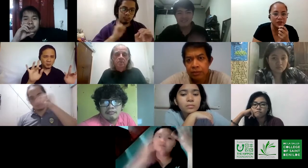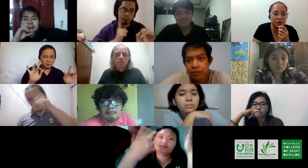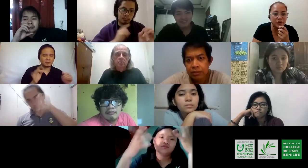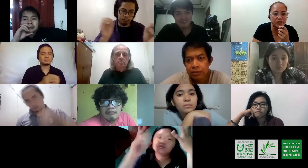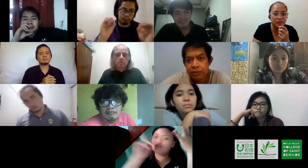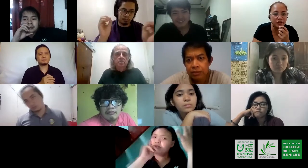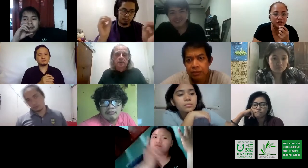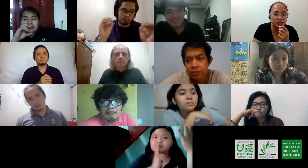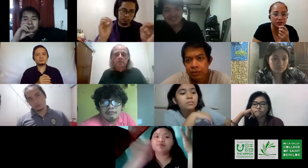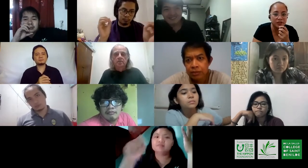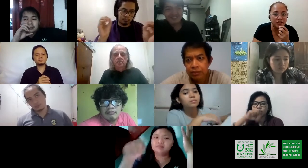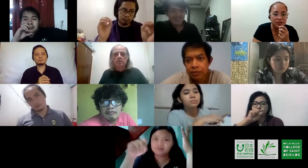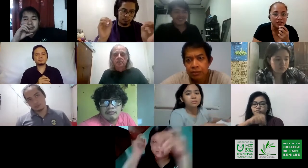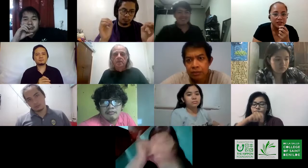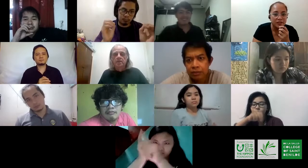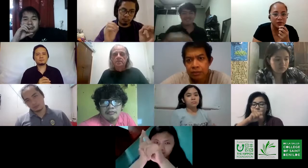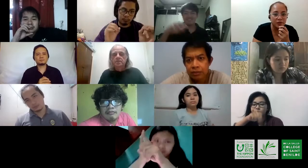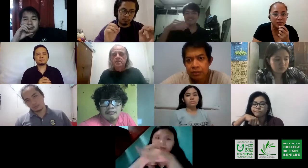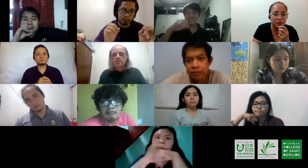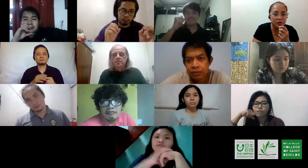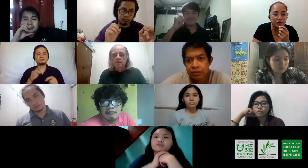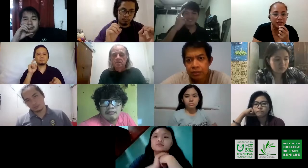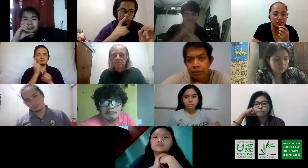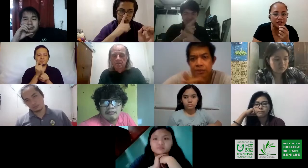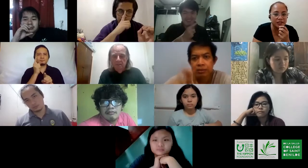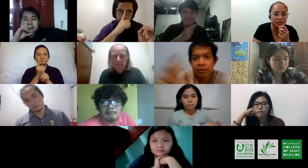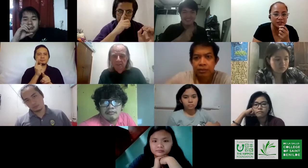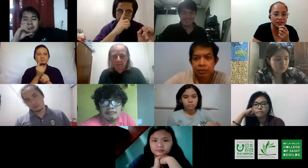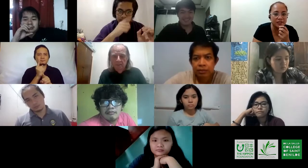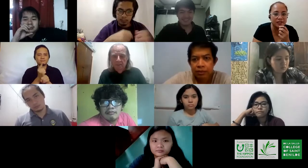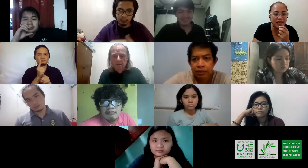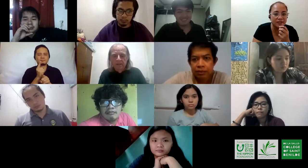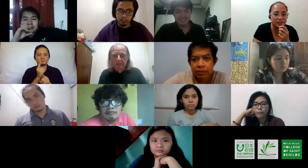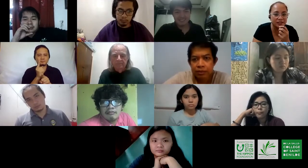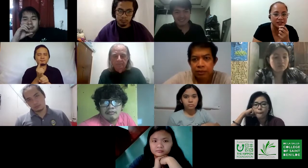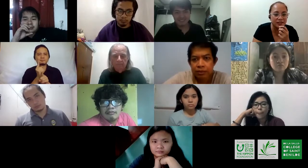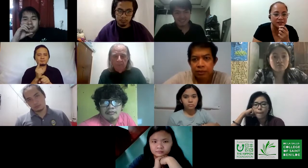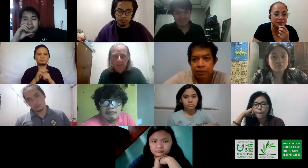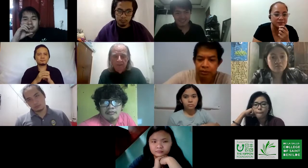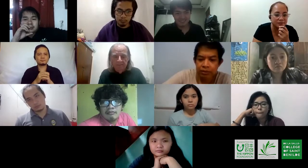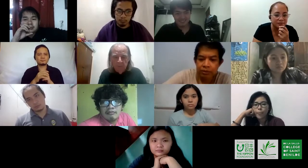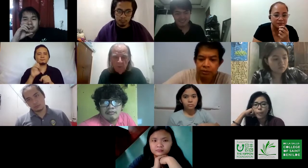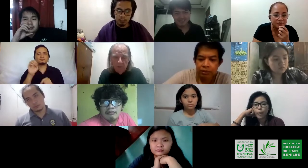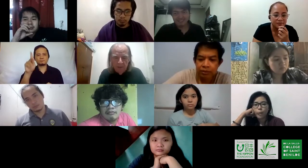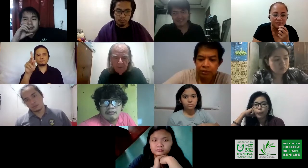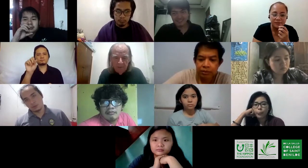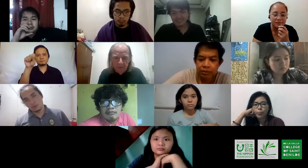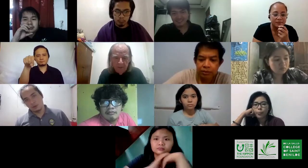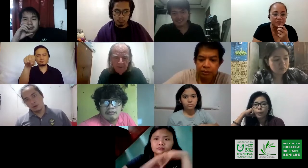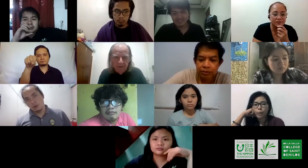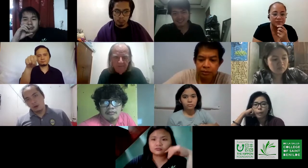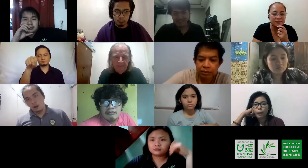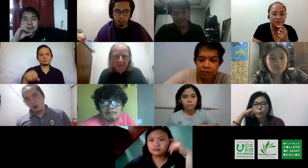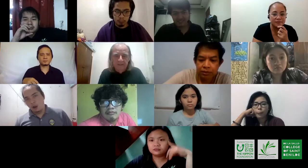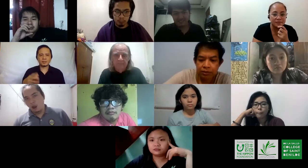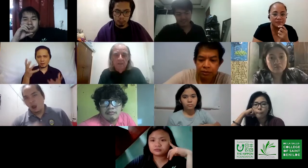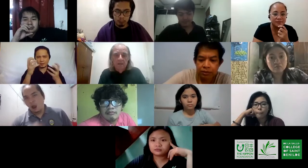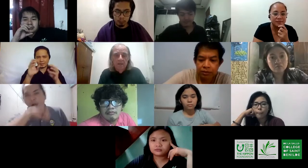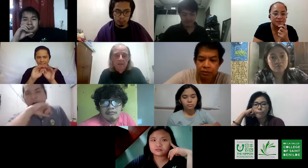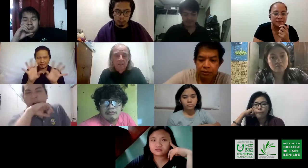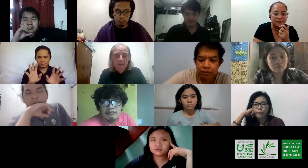So there's no deaf culture. Yeah. No, not. The answer Okay. is D. Yeah. Okay, I just wanted to clarify